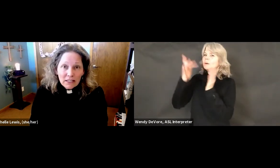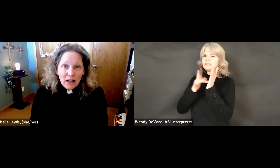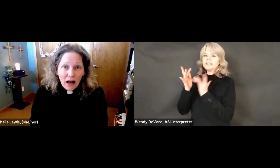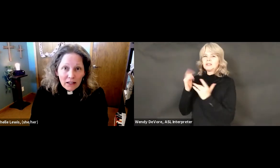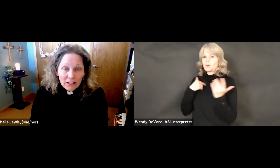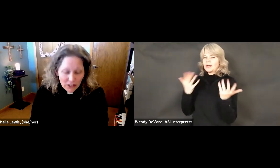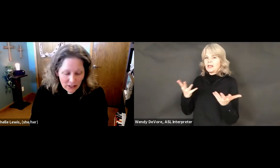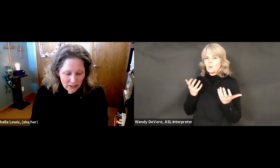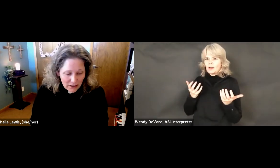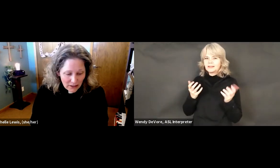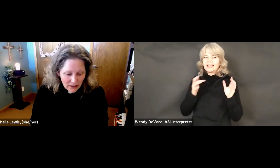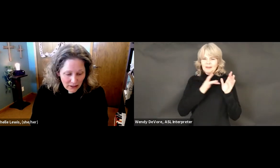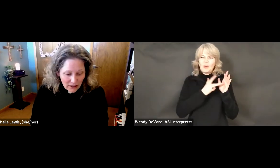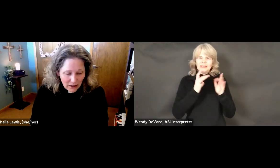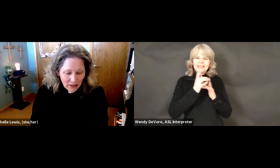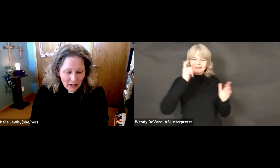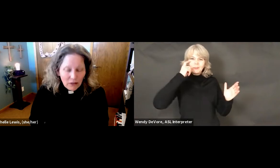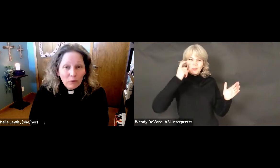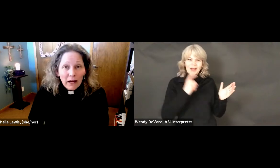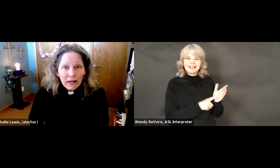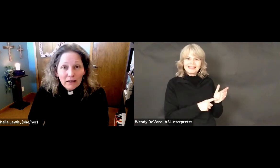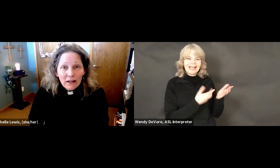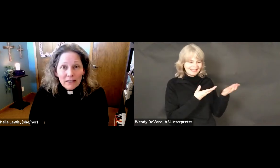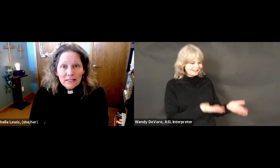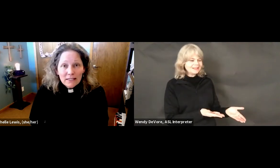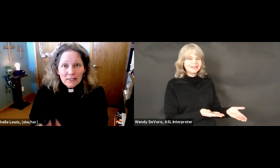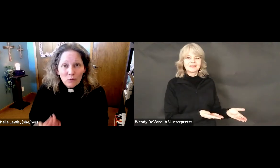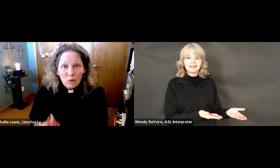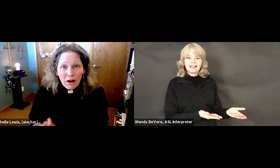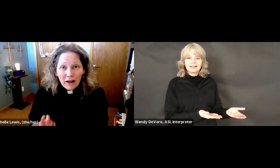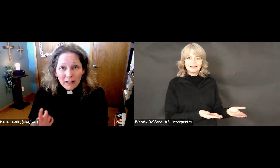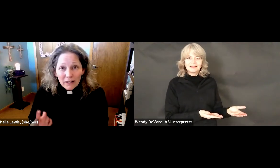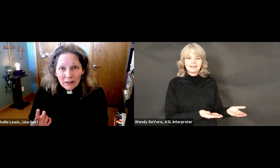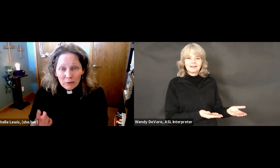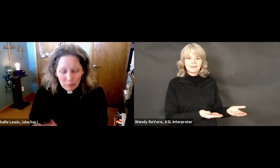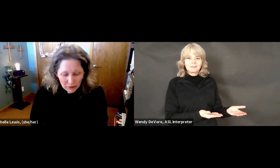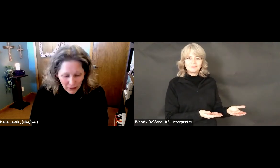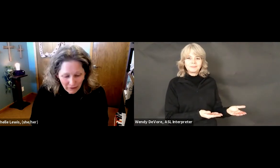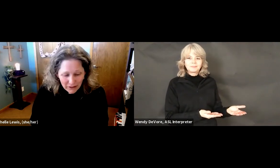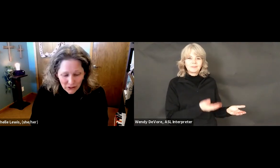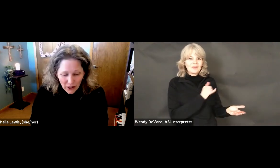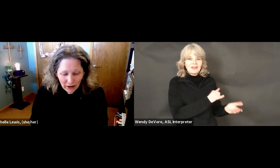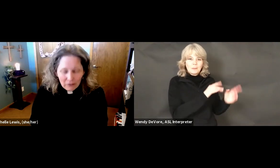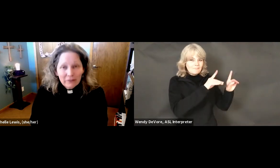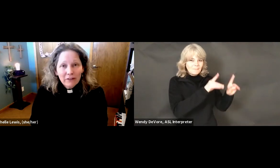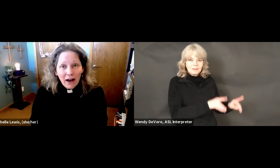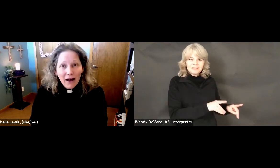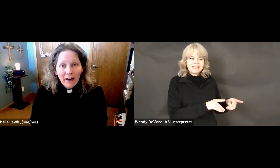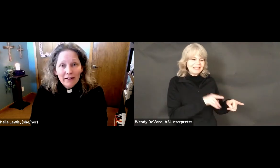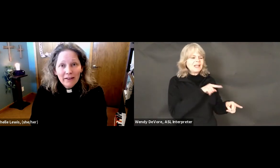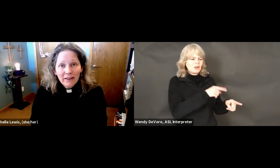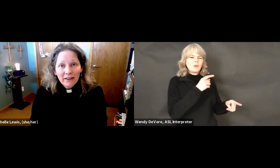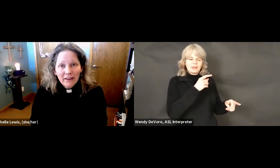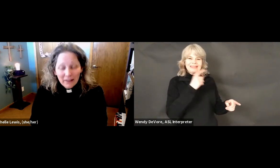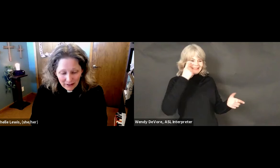Jesus acknowledges and recognizes this one beloved child of